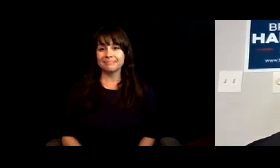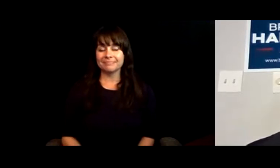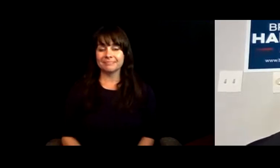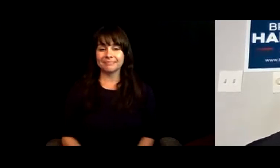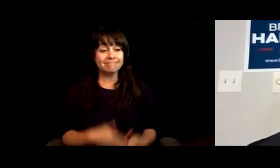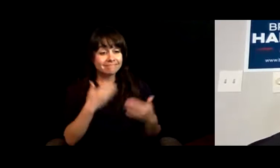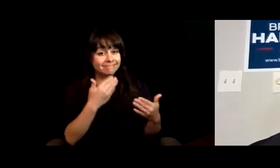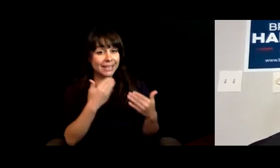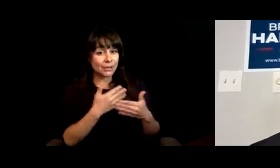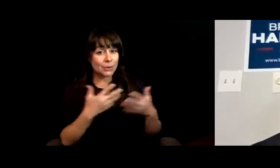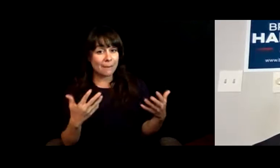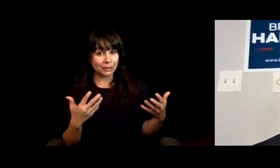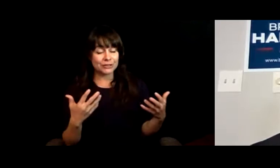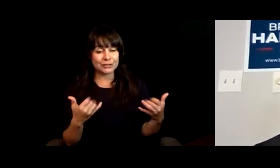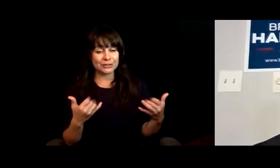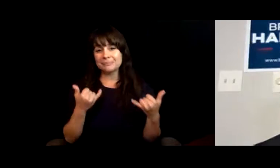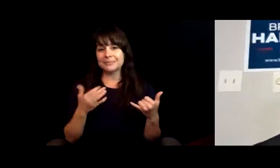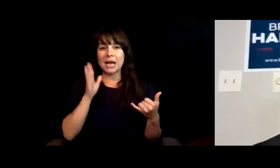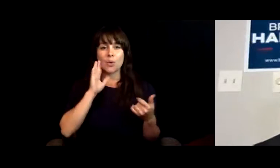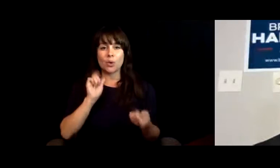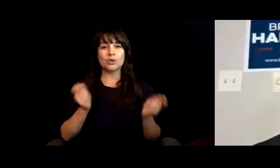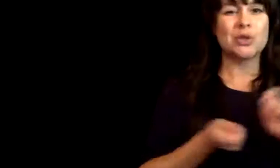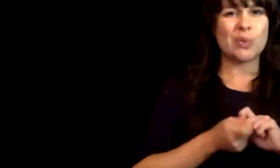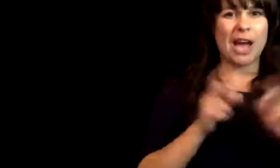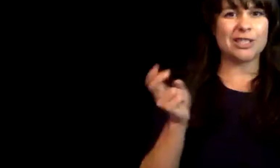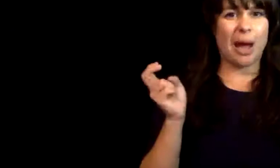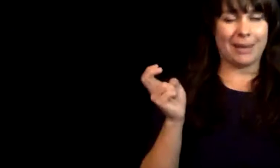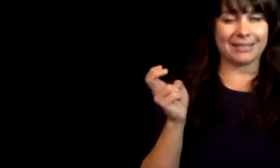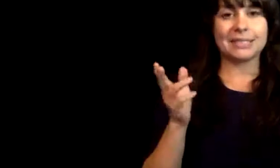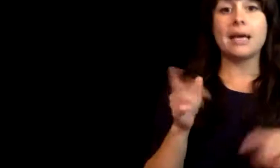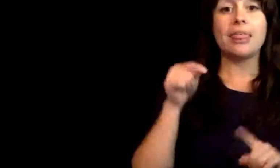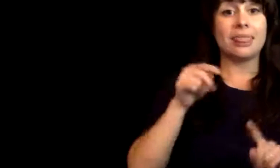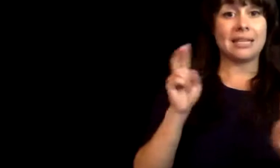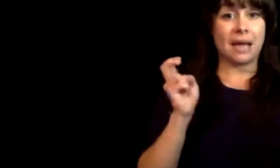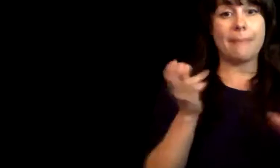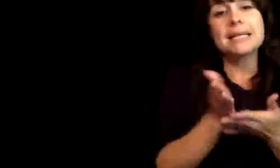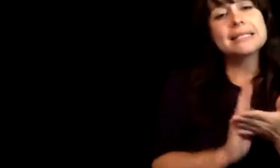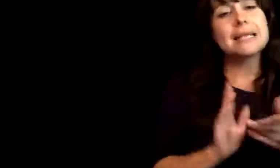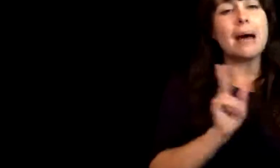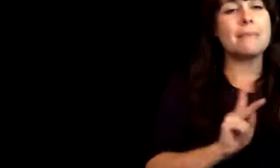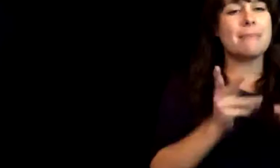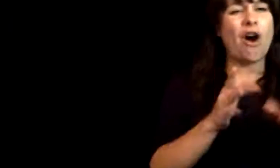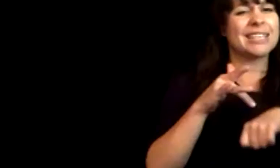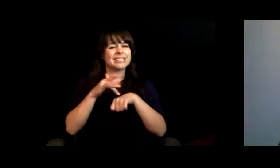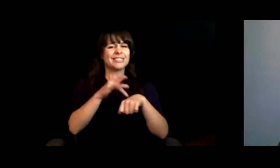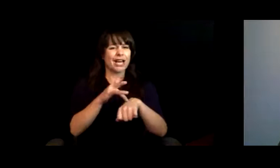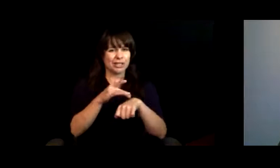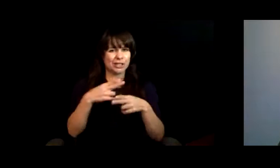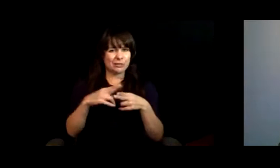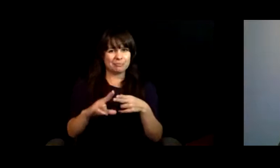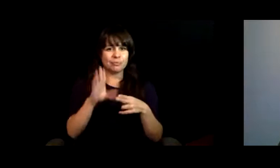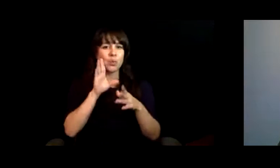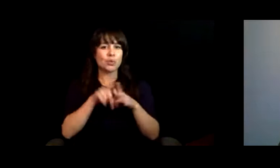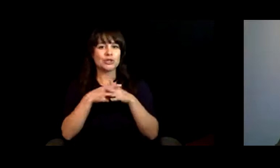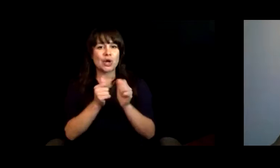Thank you so much. And now we'll change gears to a topic that some of our candidates alluded to in our opening. And we'll start off here with candidate Hayden.